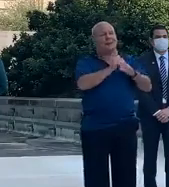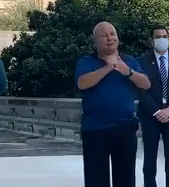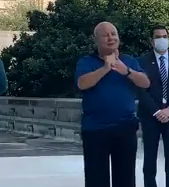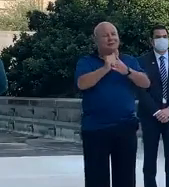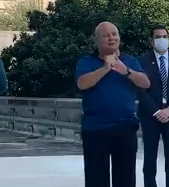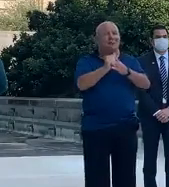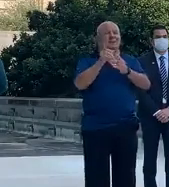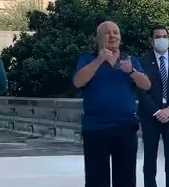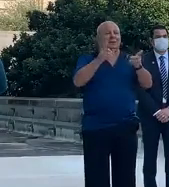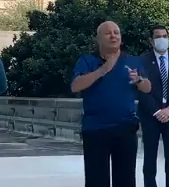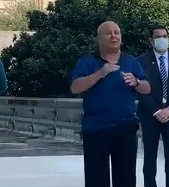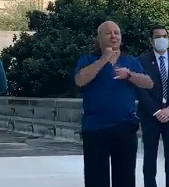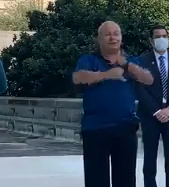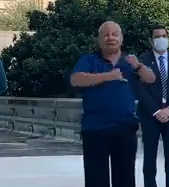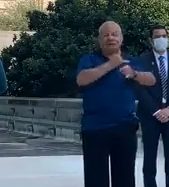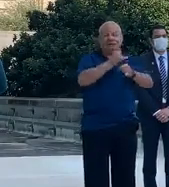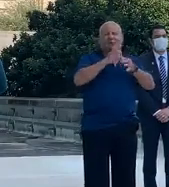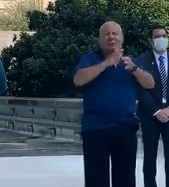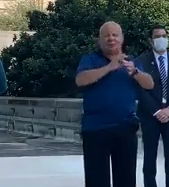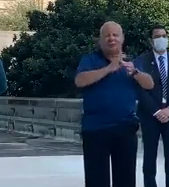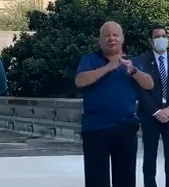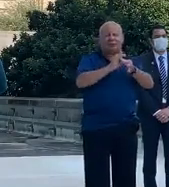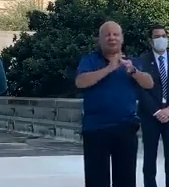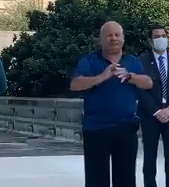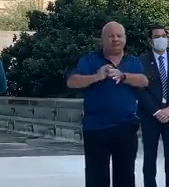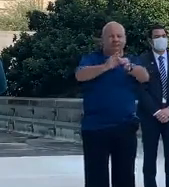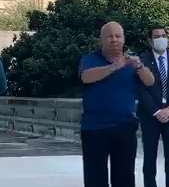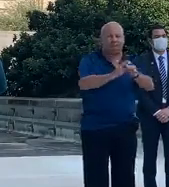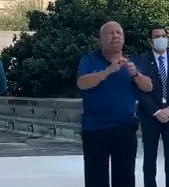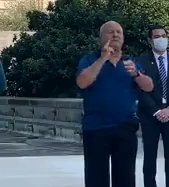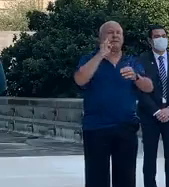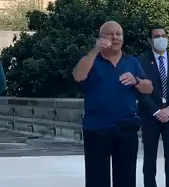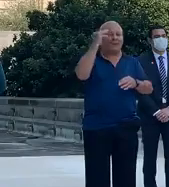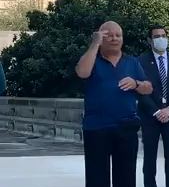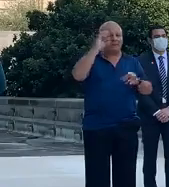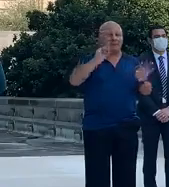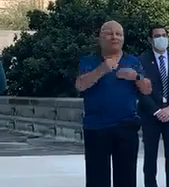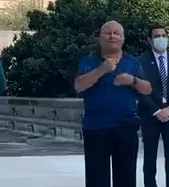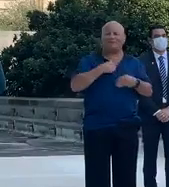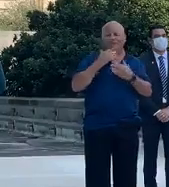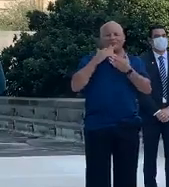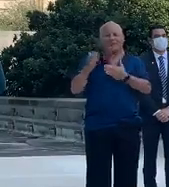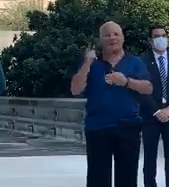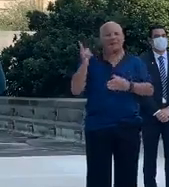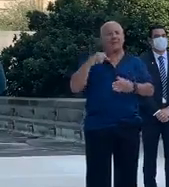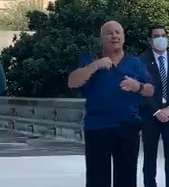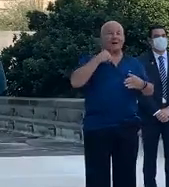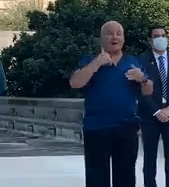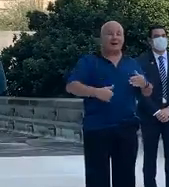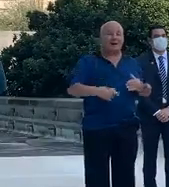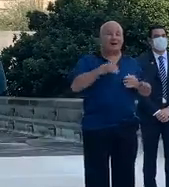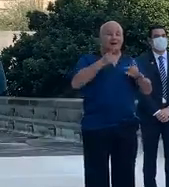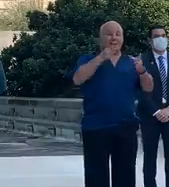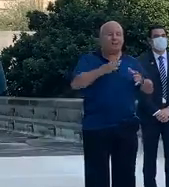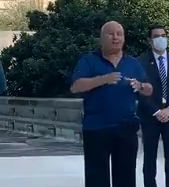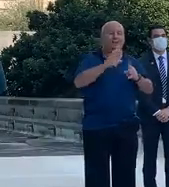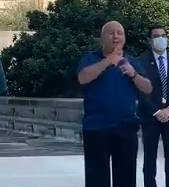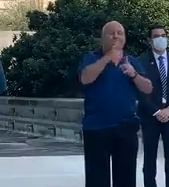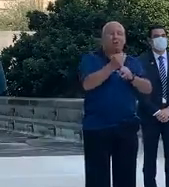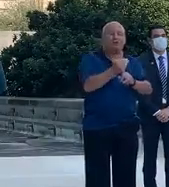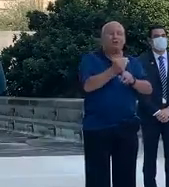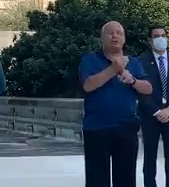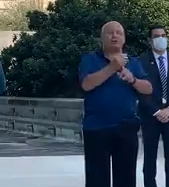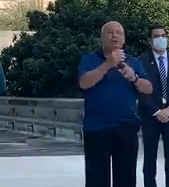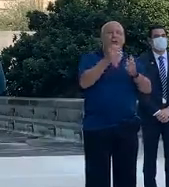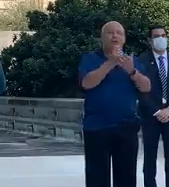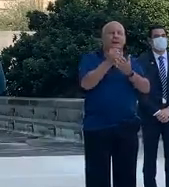the Director of International Relations for the Mayor's Office. I appreciate you. I'm a Director of Cultural Economy, Lisa